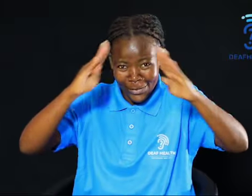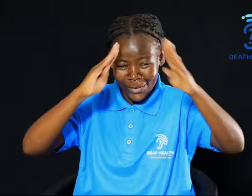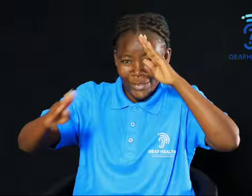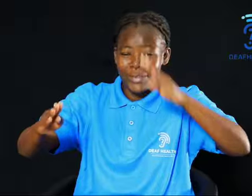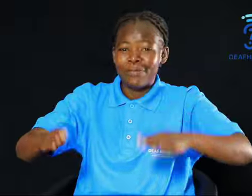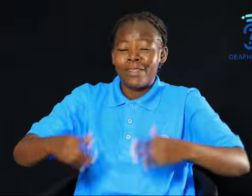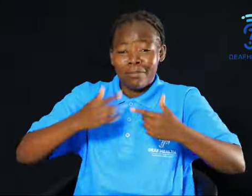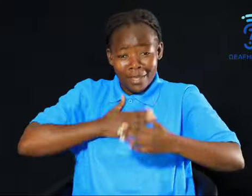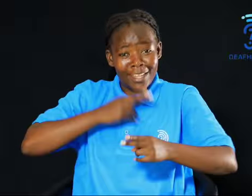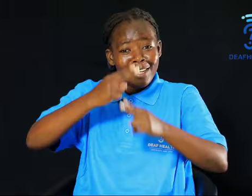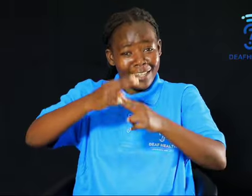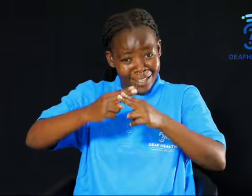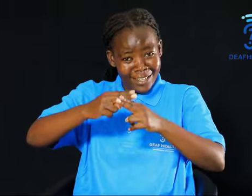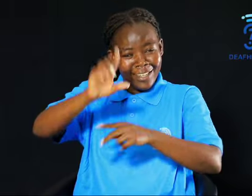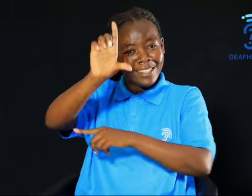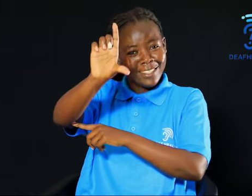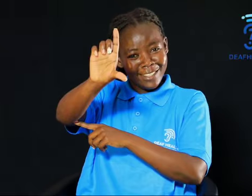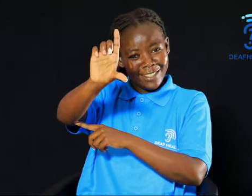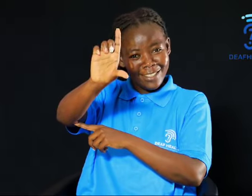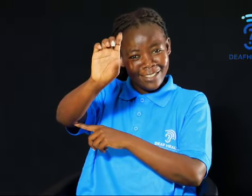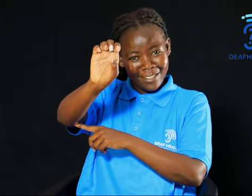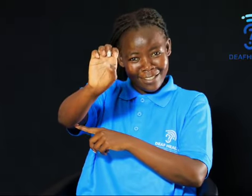Hello, my name is